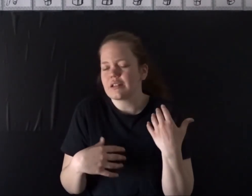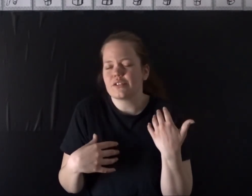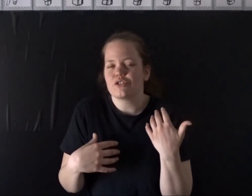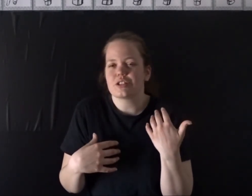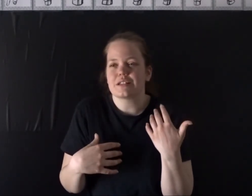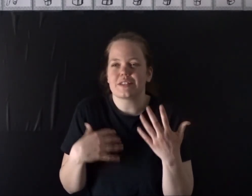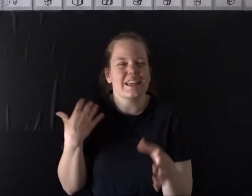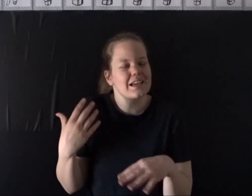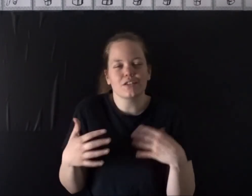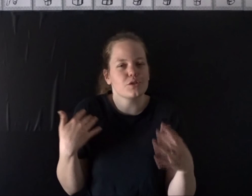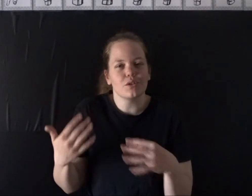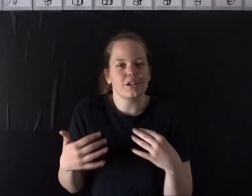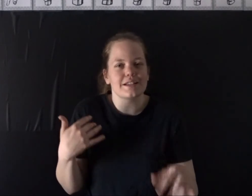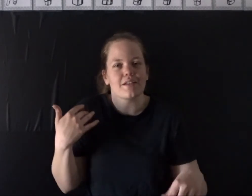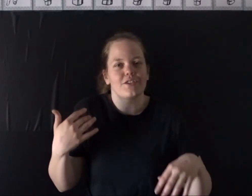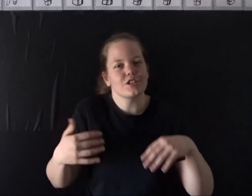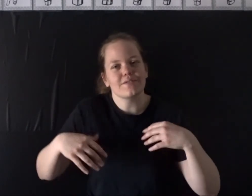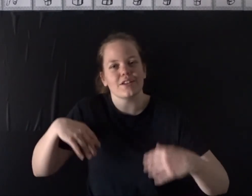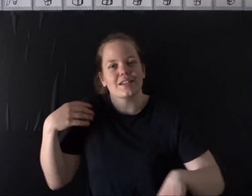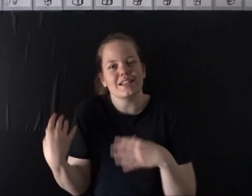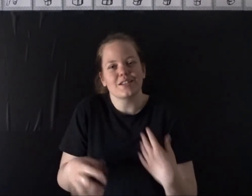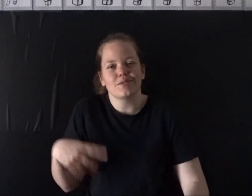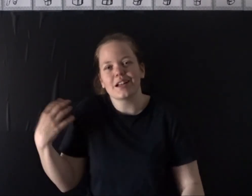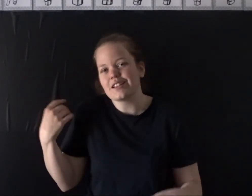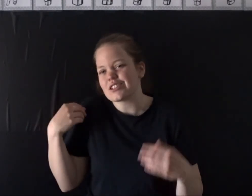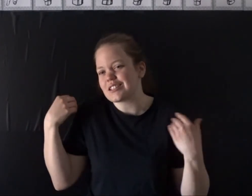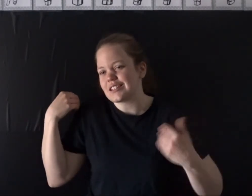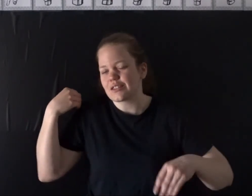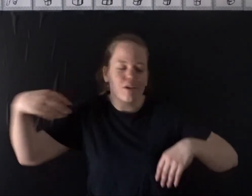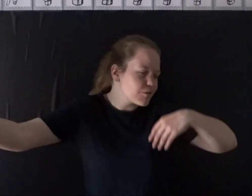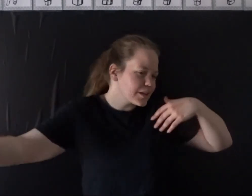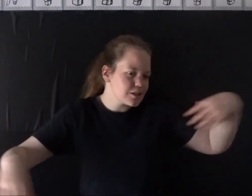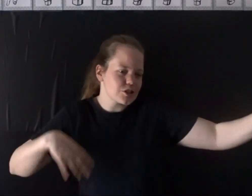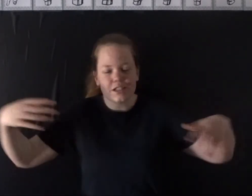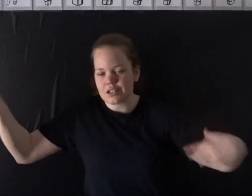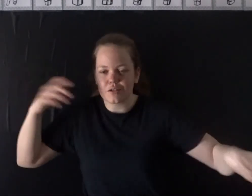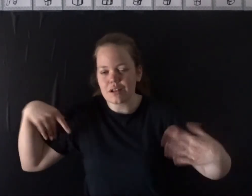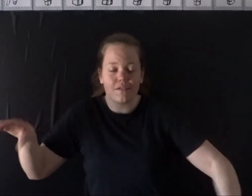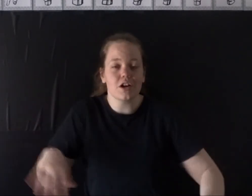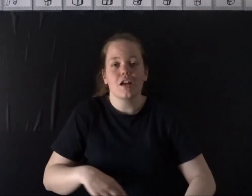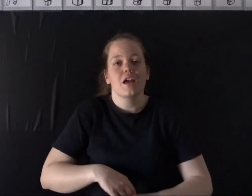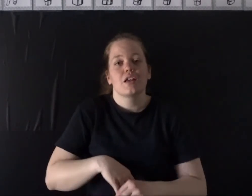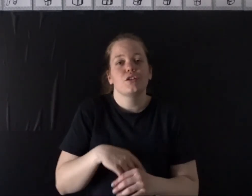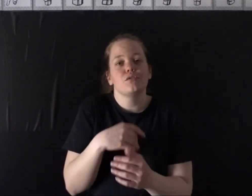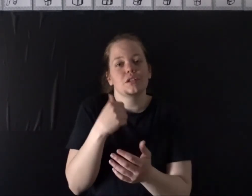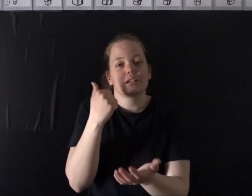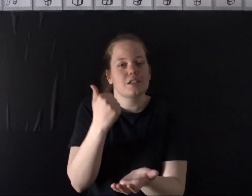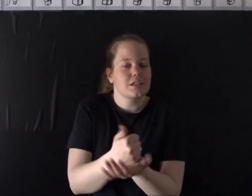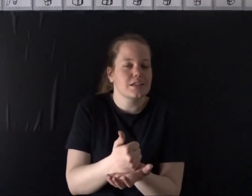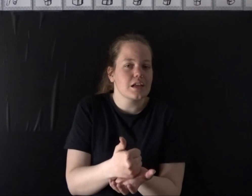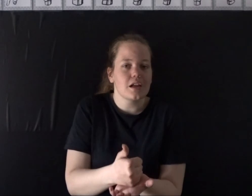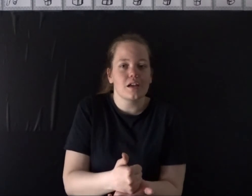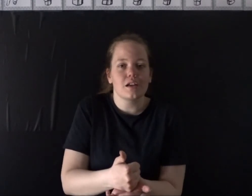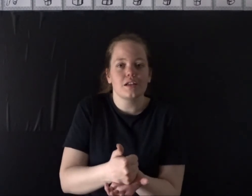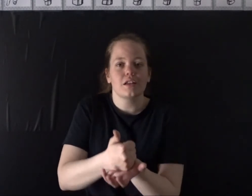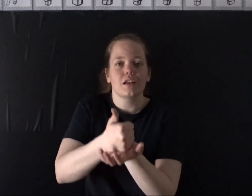you can't control yourself, you just feel the need to run, you just need to throw things, you just need to do whatever, you need to sign